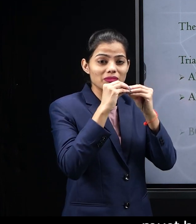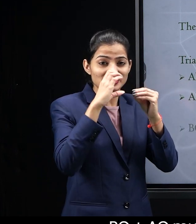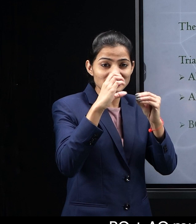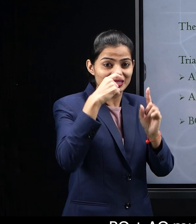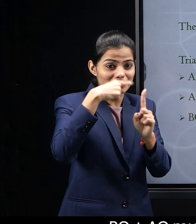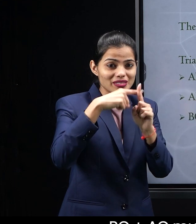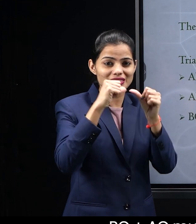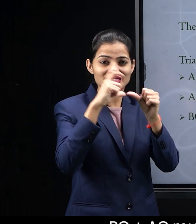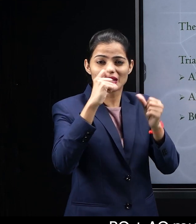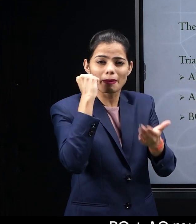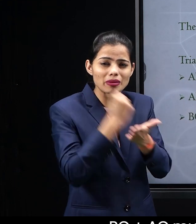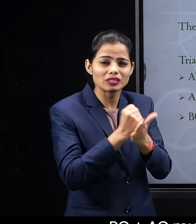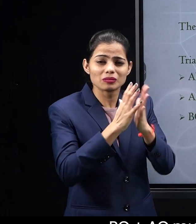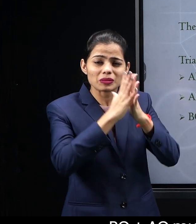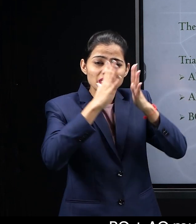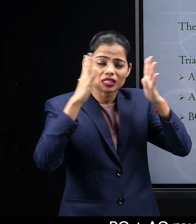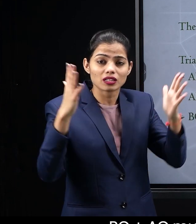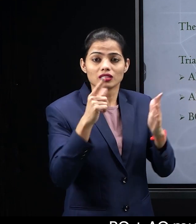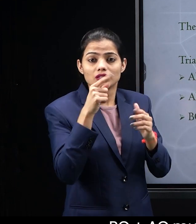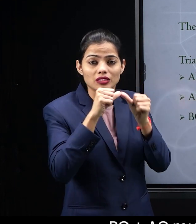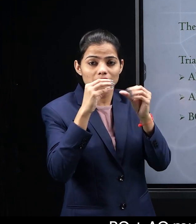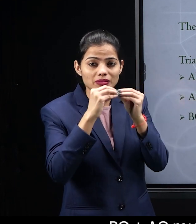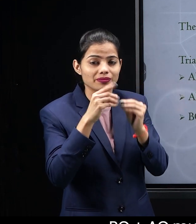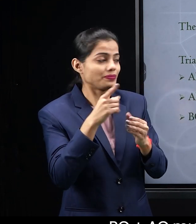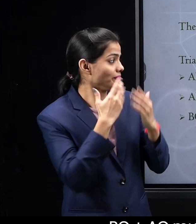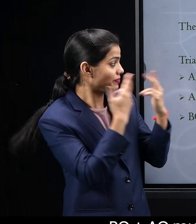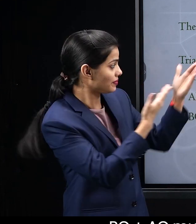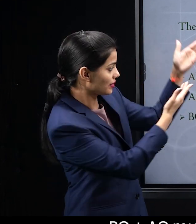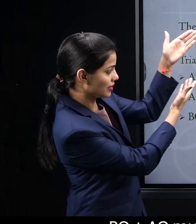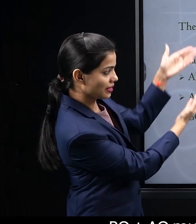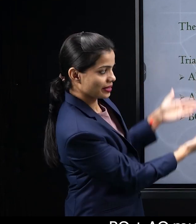BC plus AC must be greater than AB.